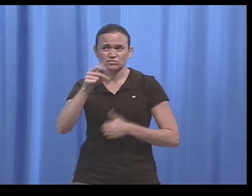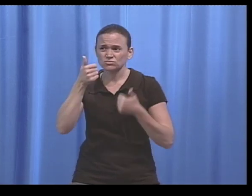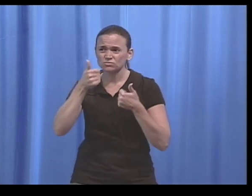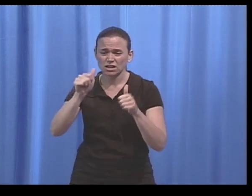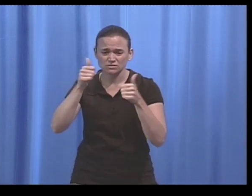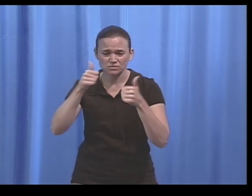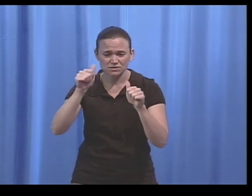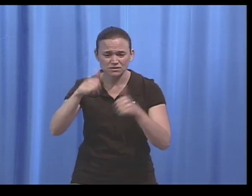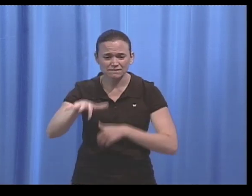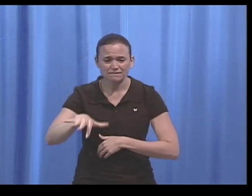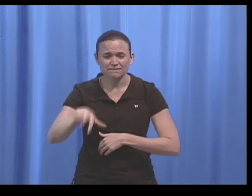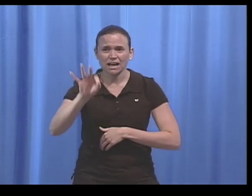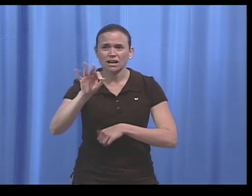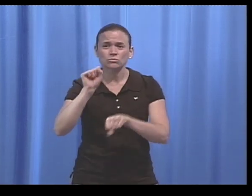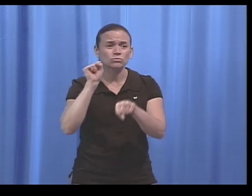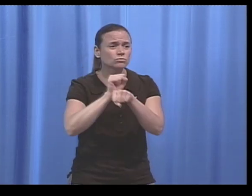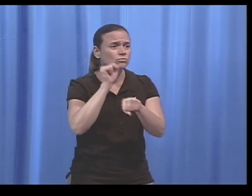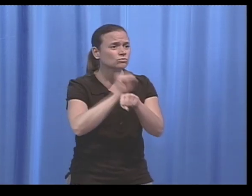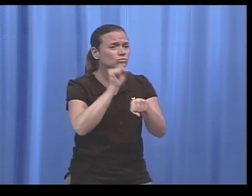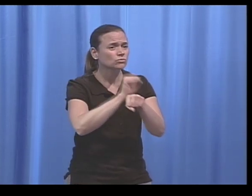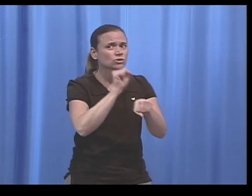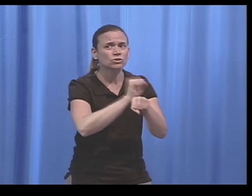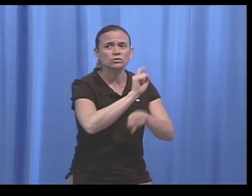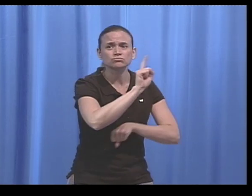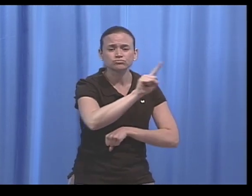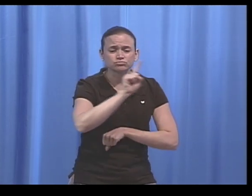Jack tried to find work,